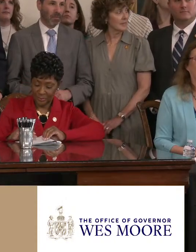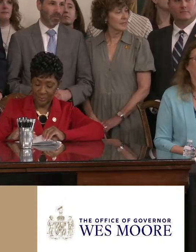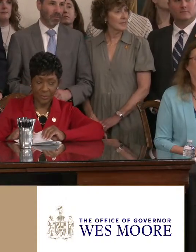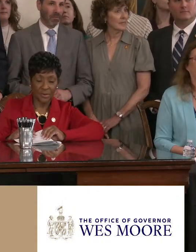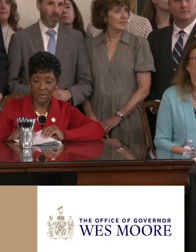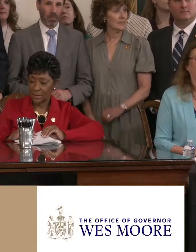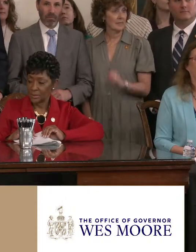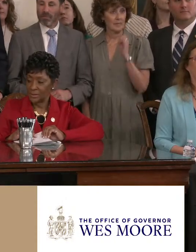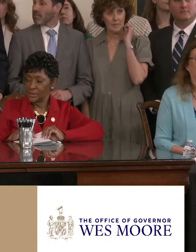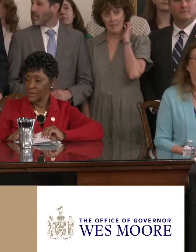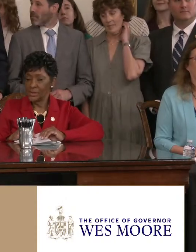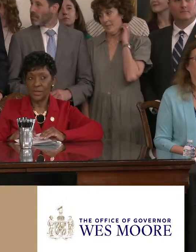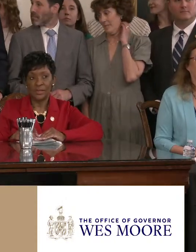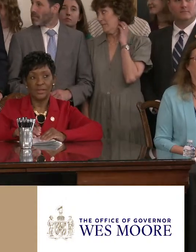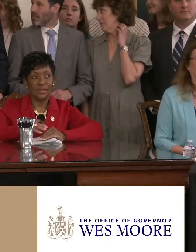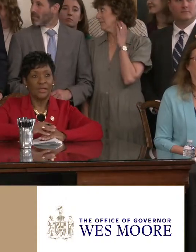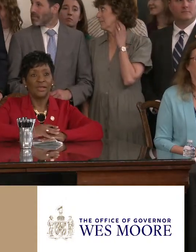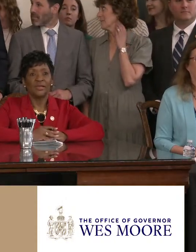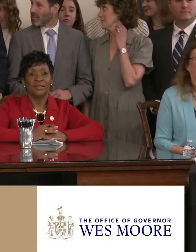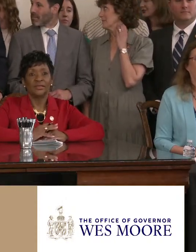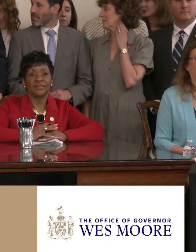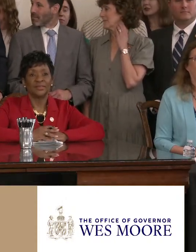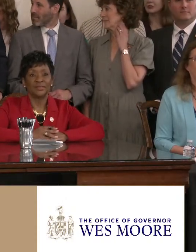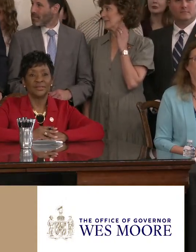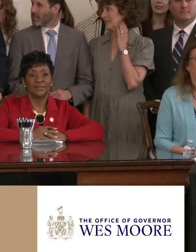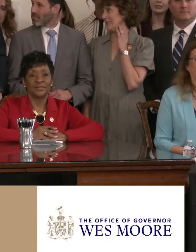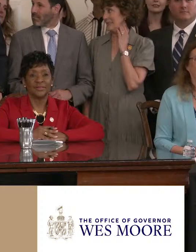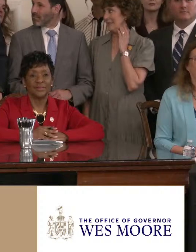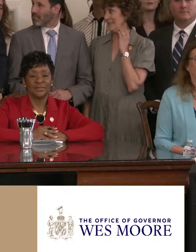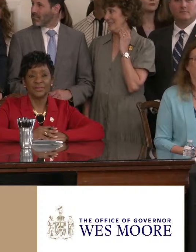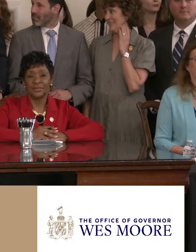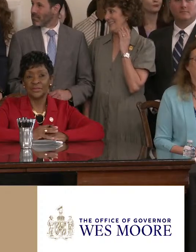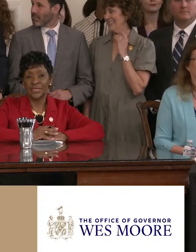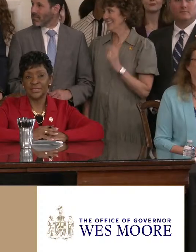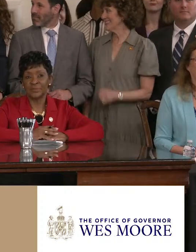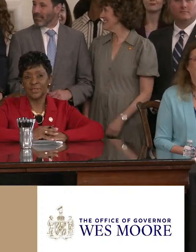Yeah, we can squeeze. We can squeeze. We can fit you guys.